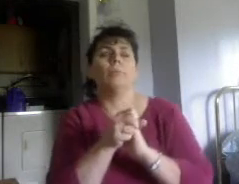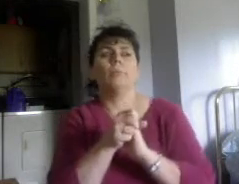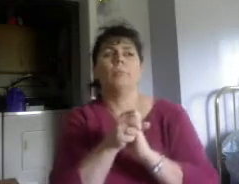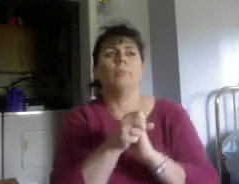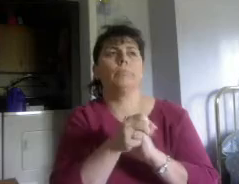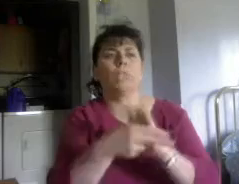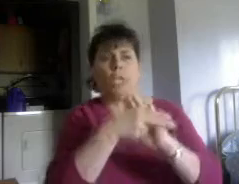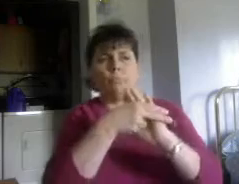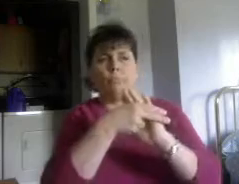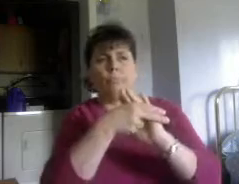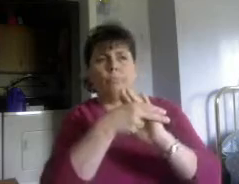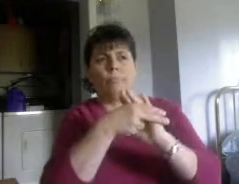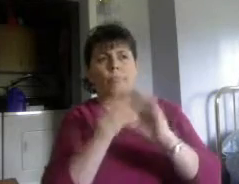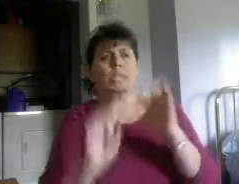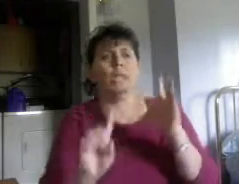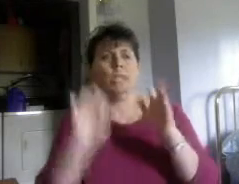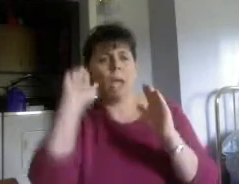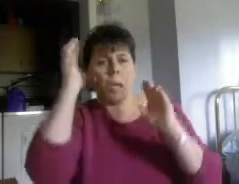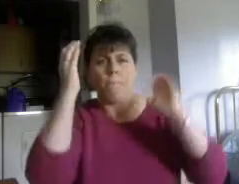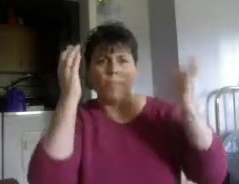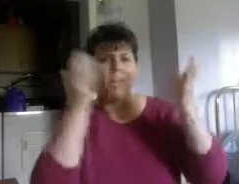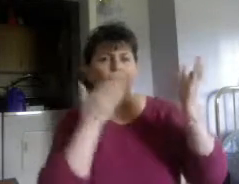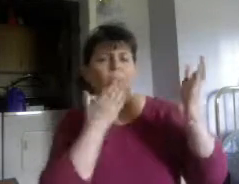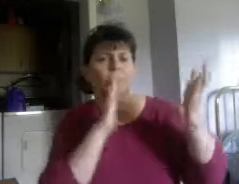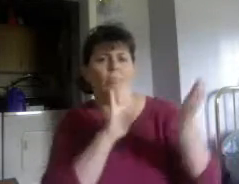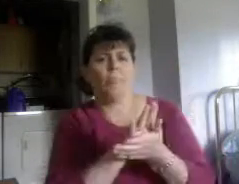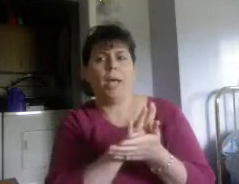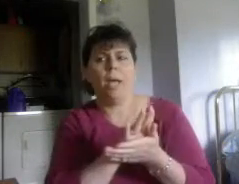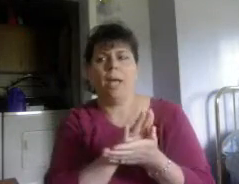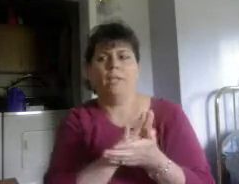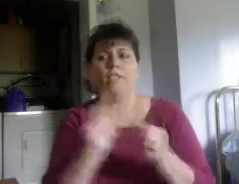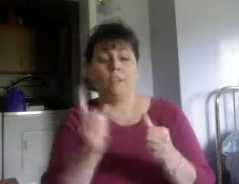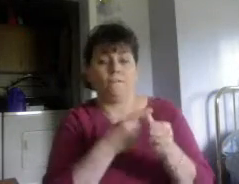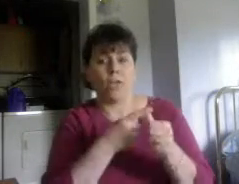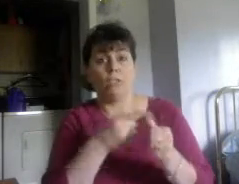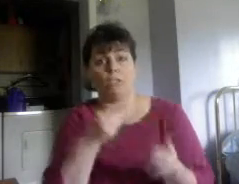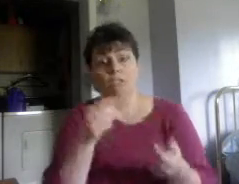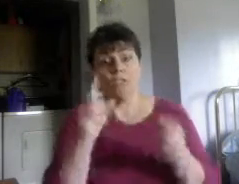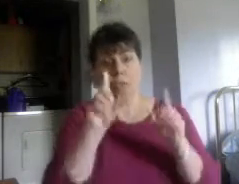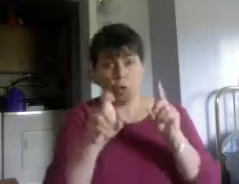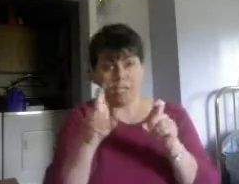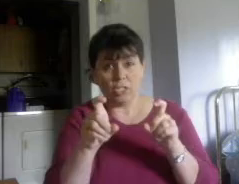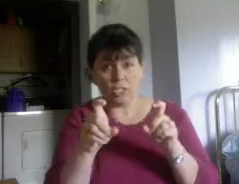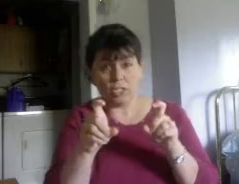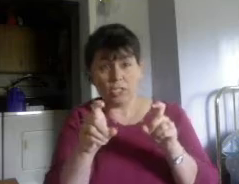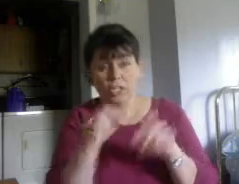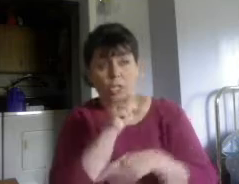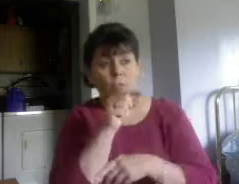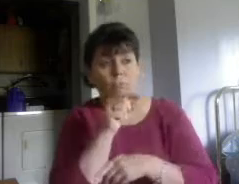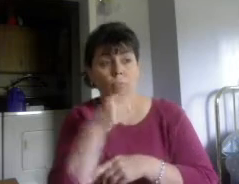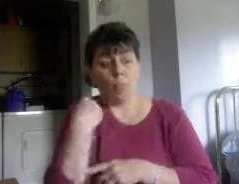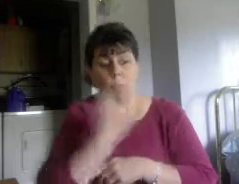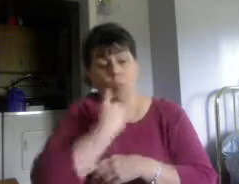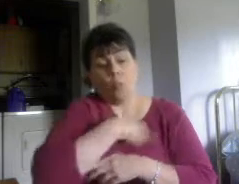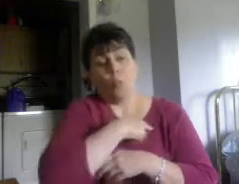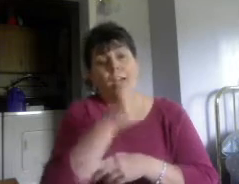subject regarding race, the first question you have to answer for yourself is, what is this person's motivation? Or why did they ask this